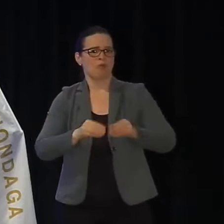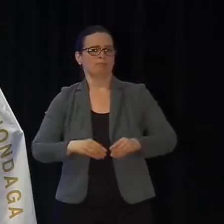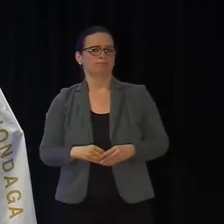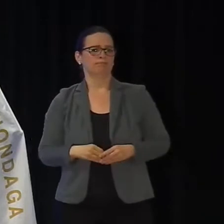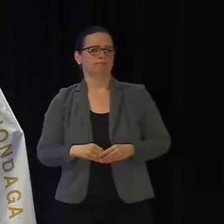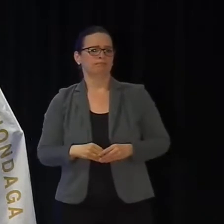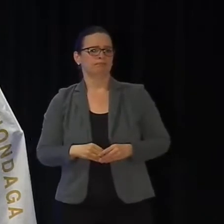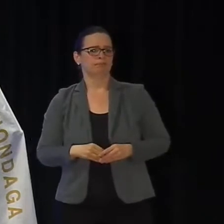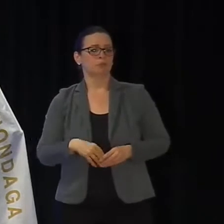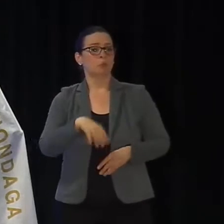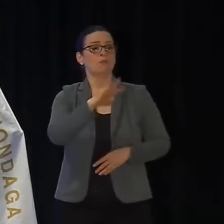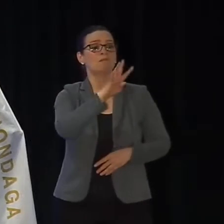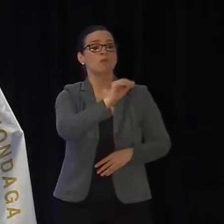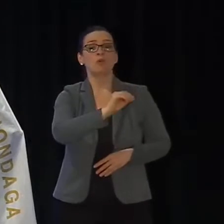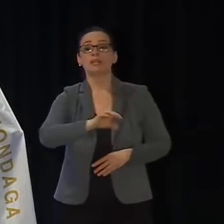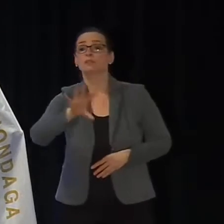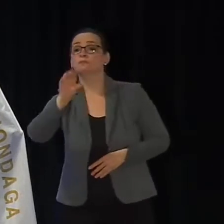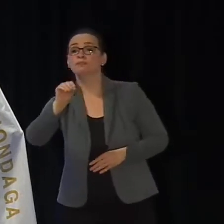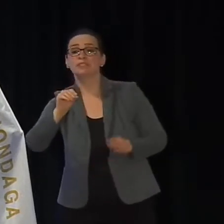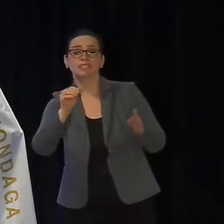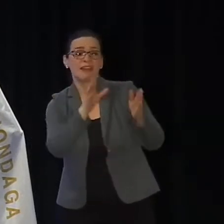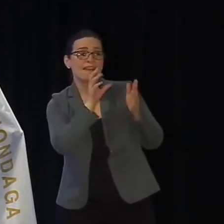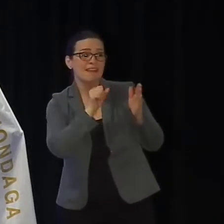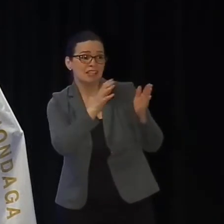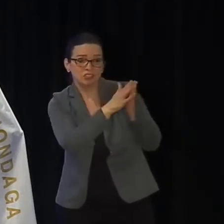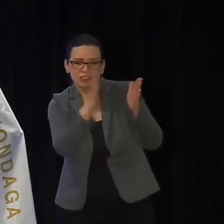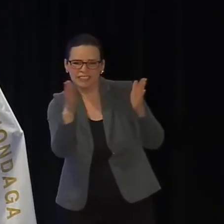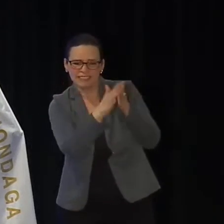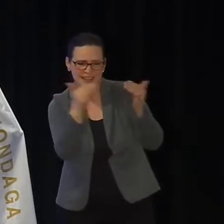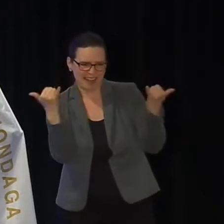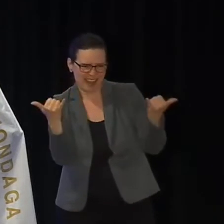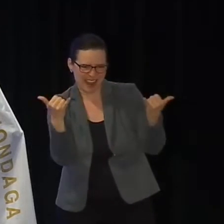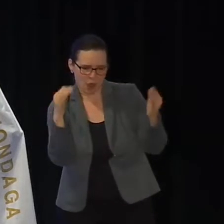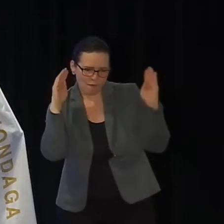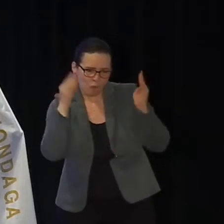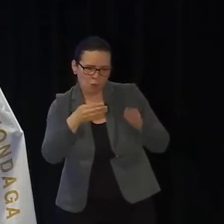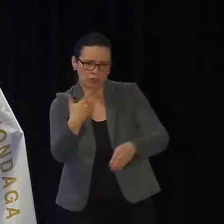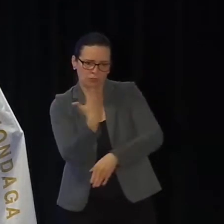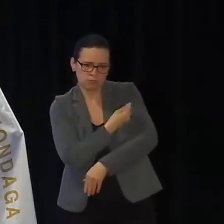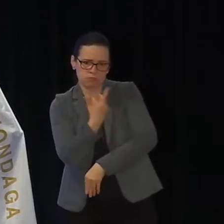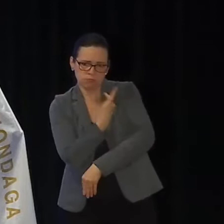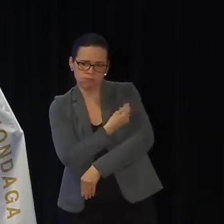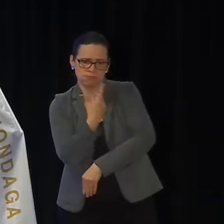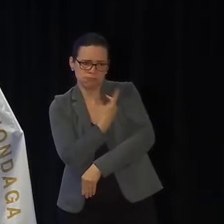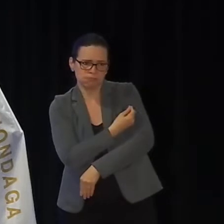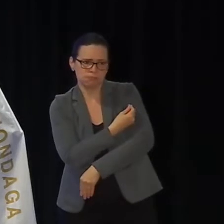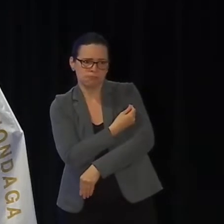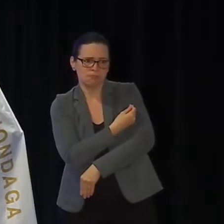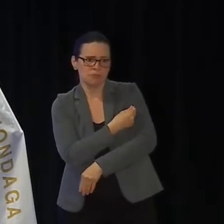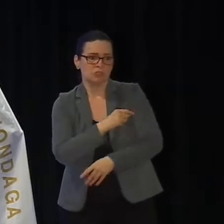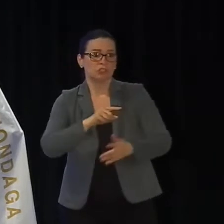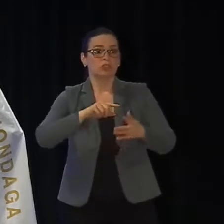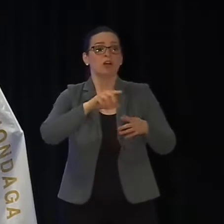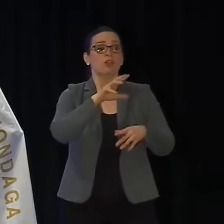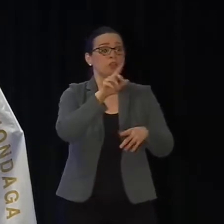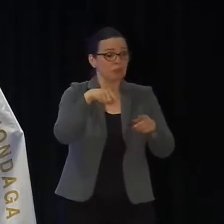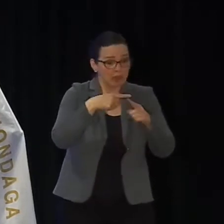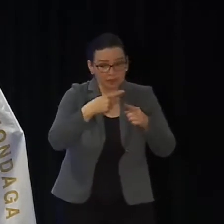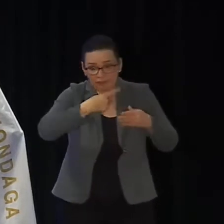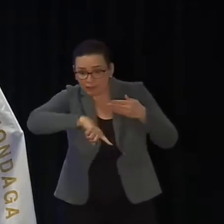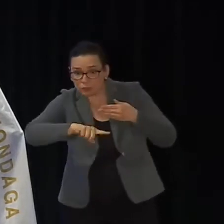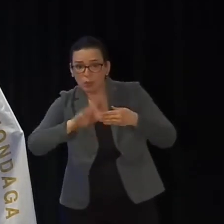40-year-old to 50-year-old demographic. We'll get through some of the the 30-year-old as well. But